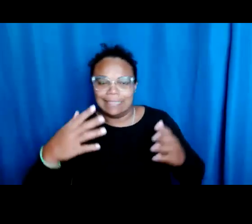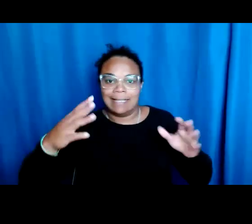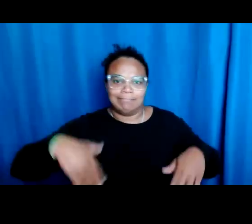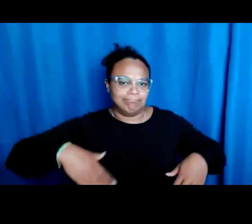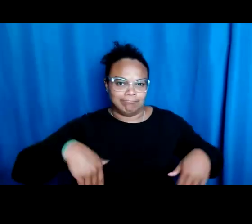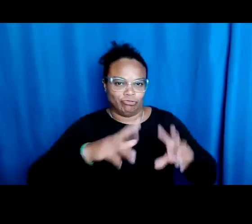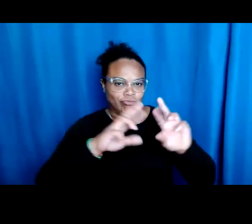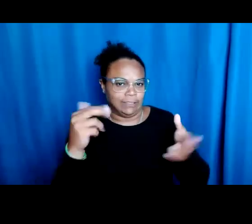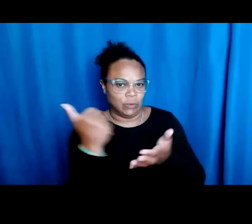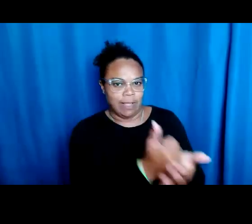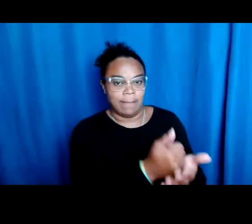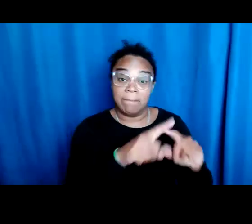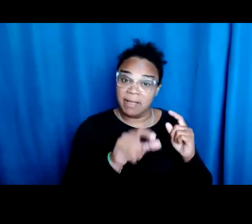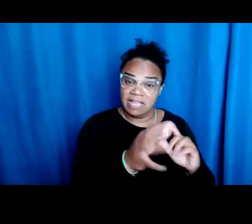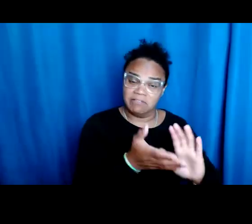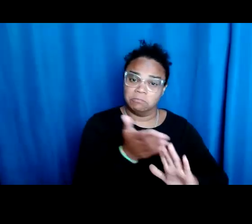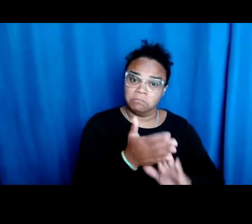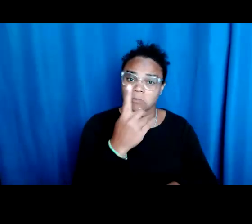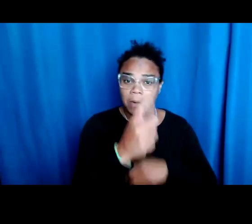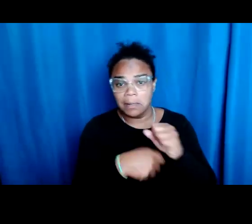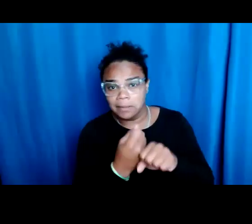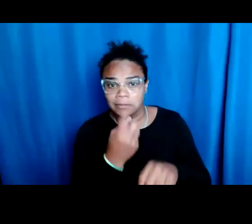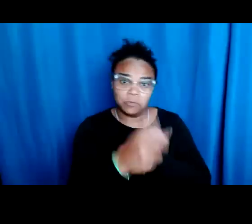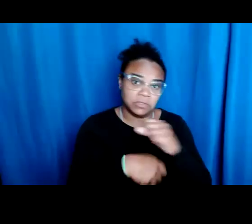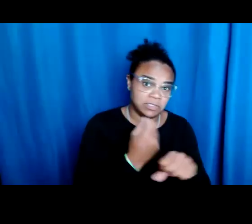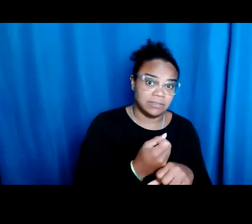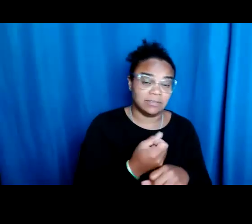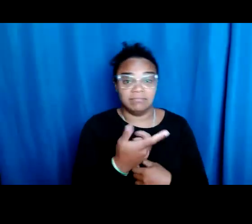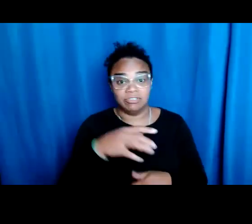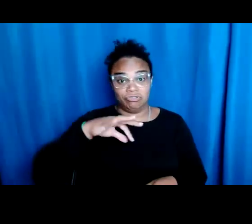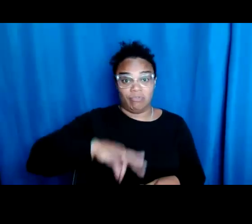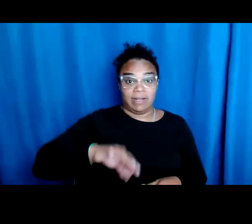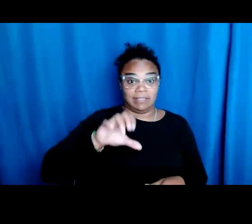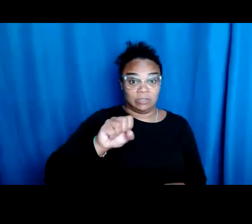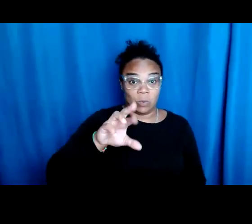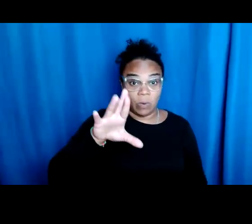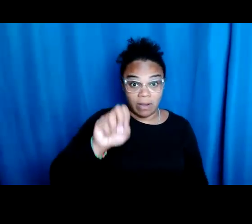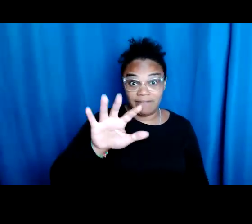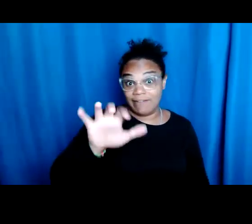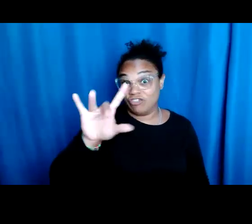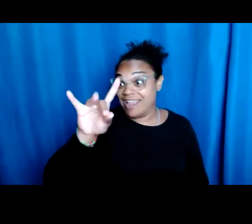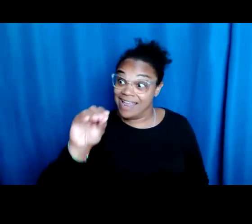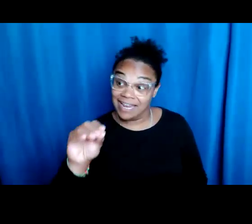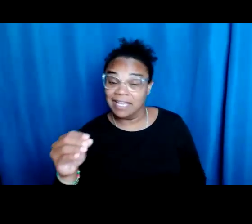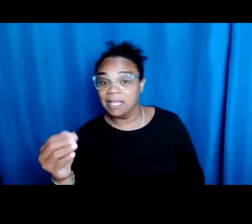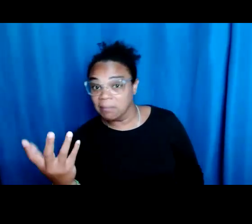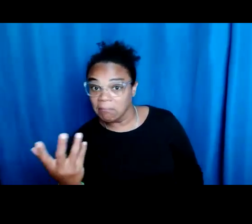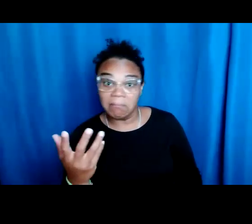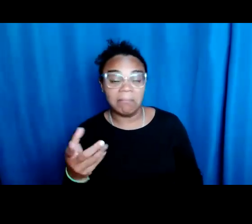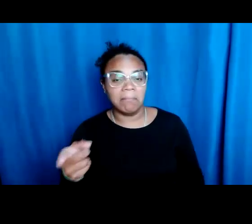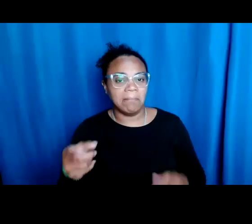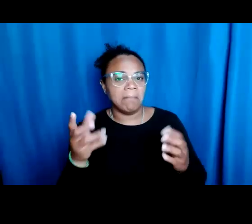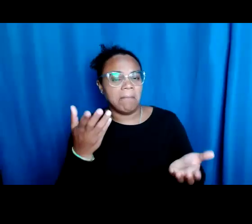or 2 years, your credit scores 580, they will typically look